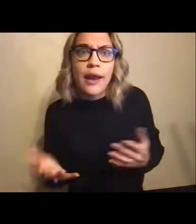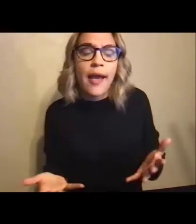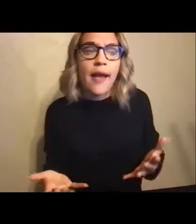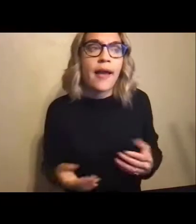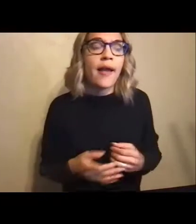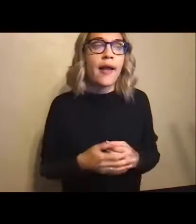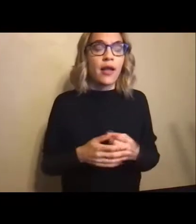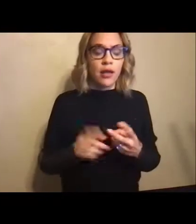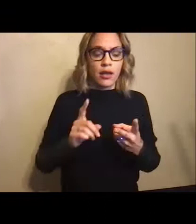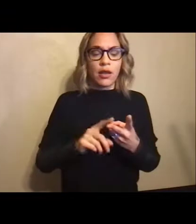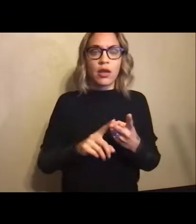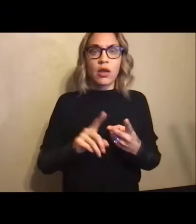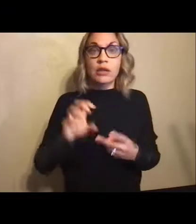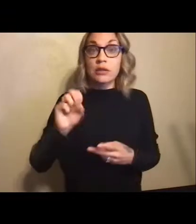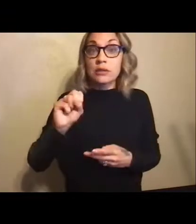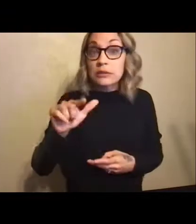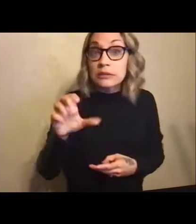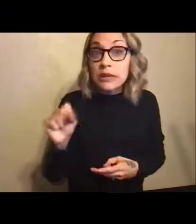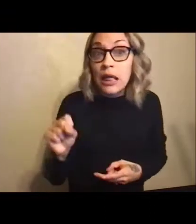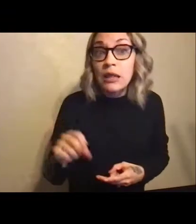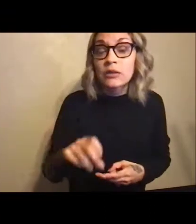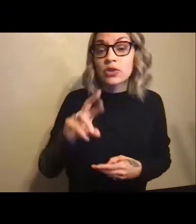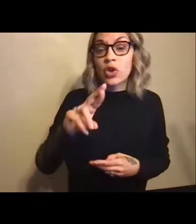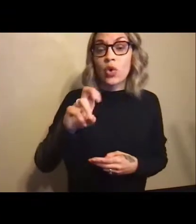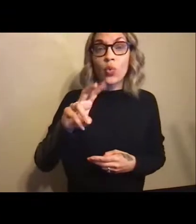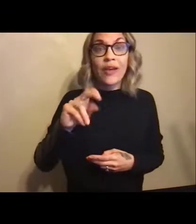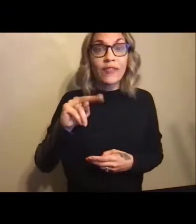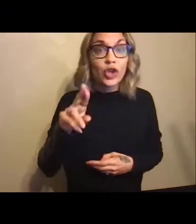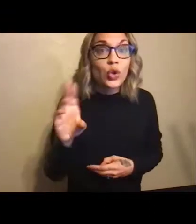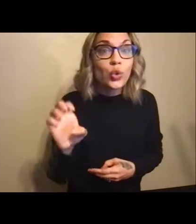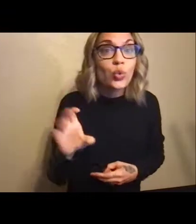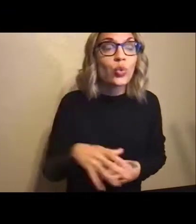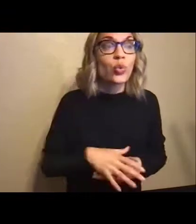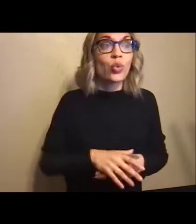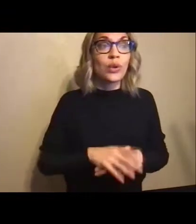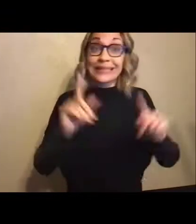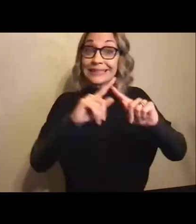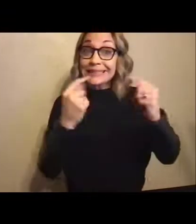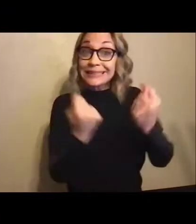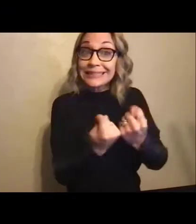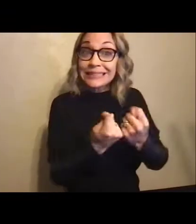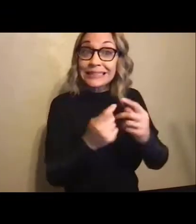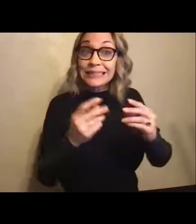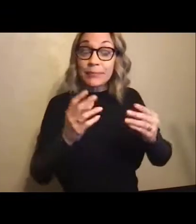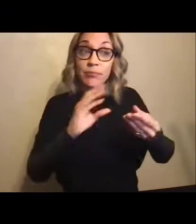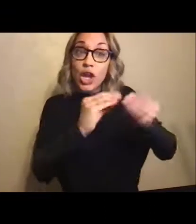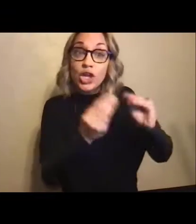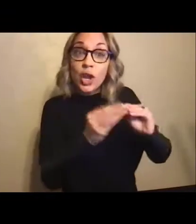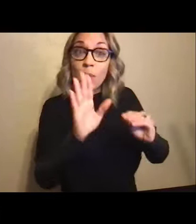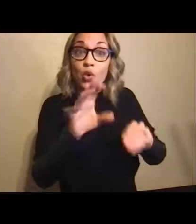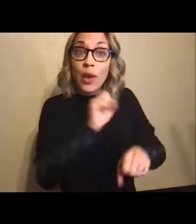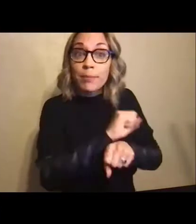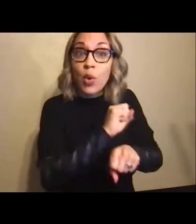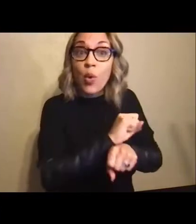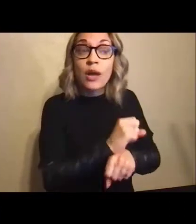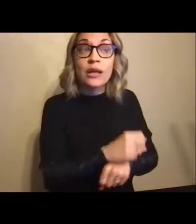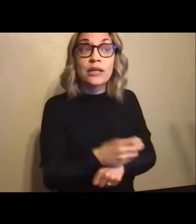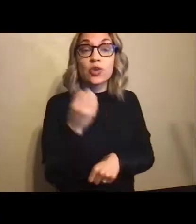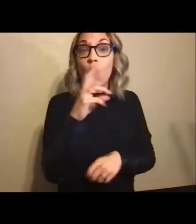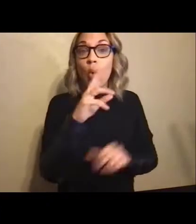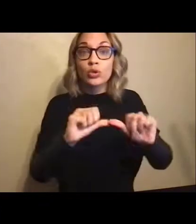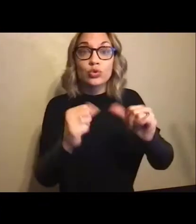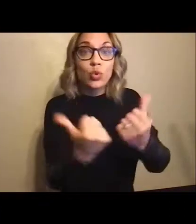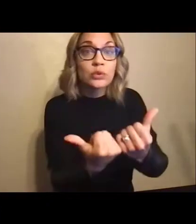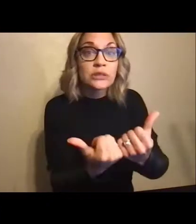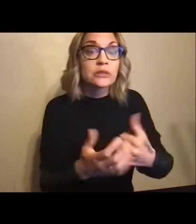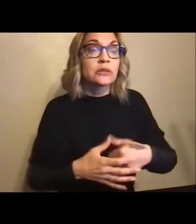Where's your cash flow? What's missing? What do your sales and revenue look like?